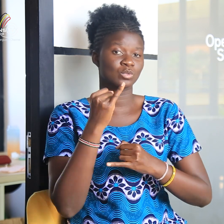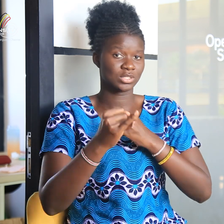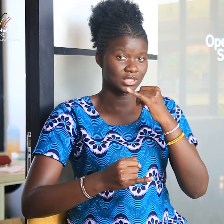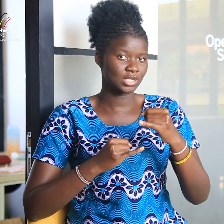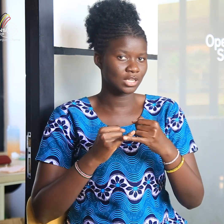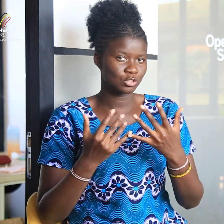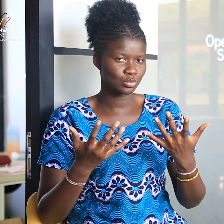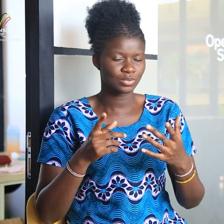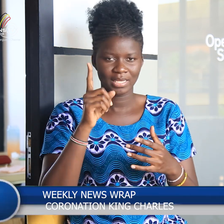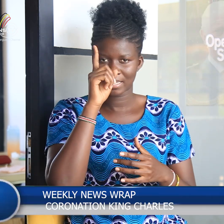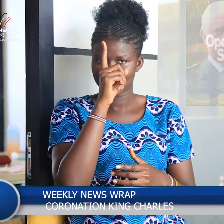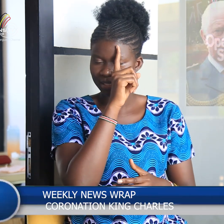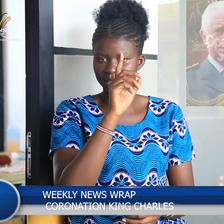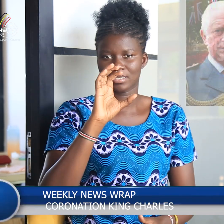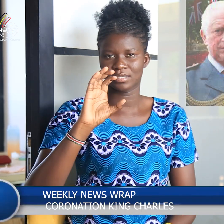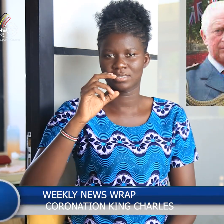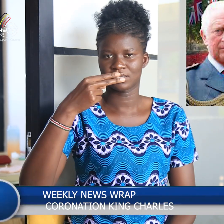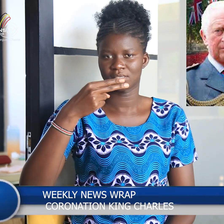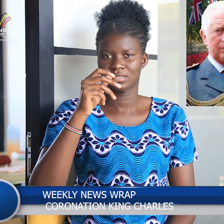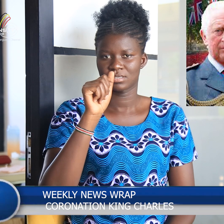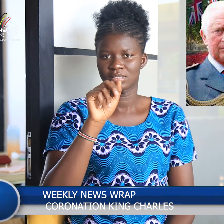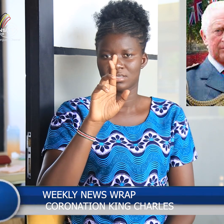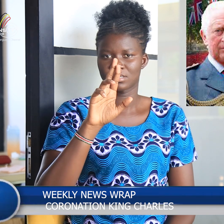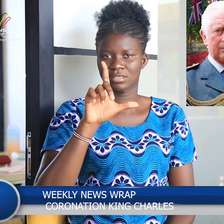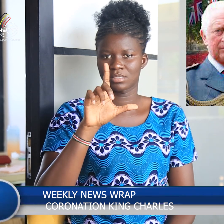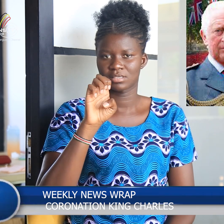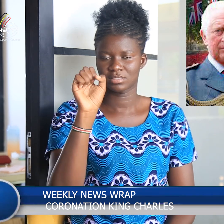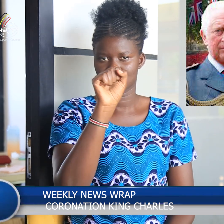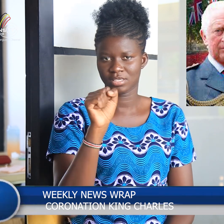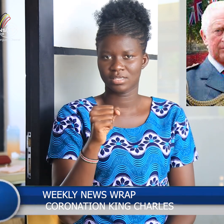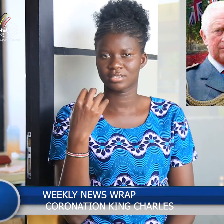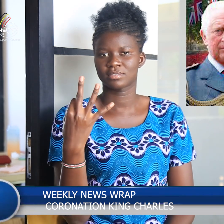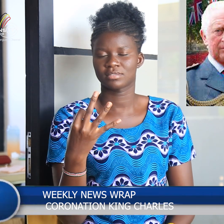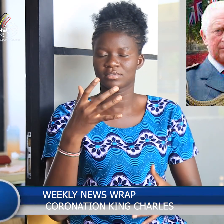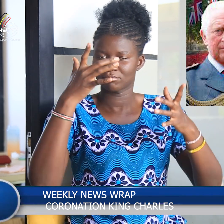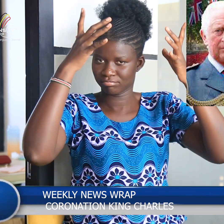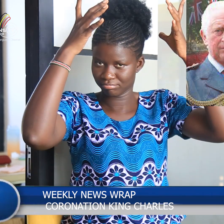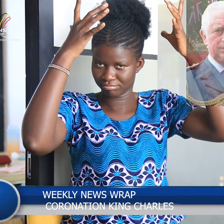On the international scene, we have the coronation of King Charles III.